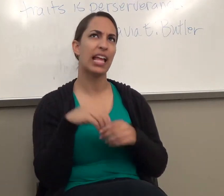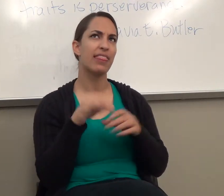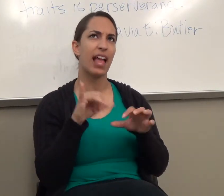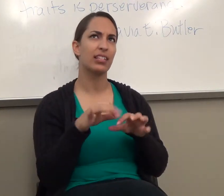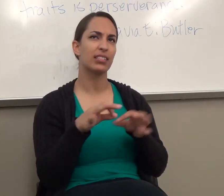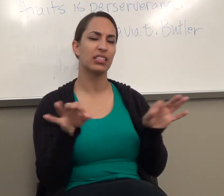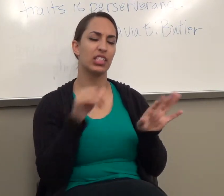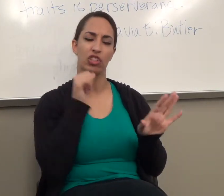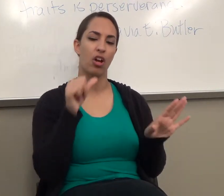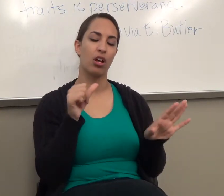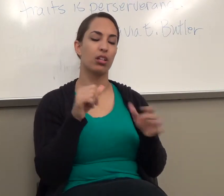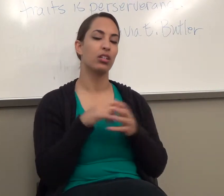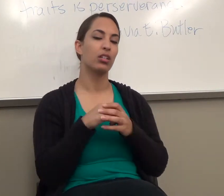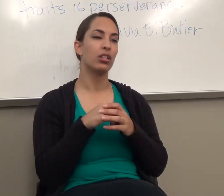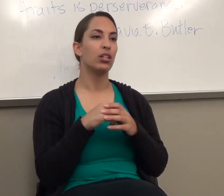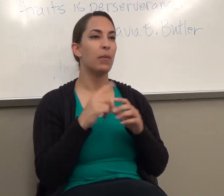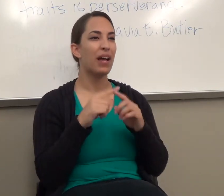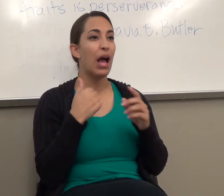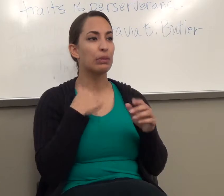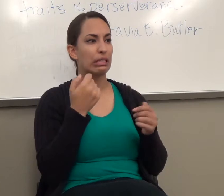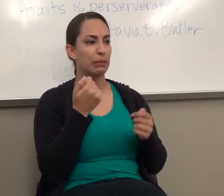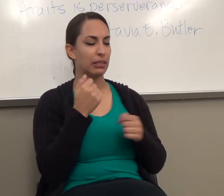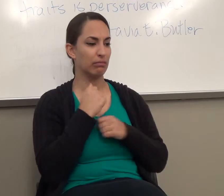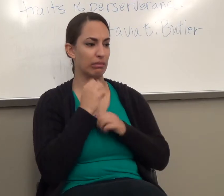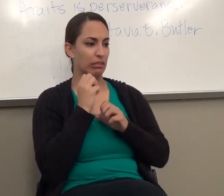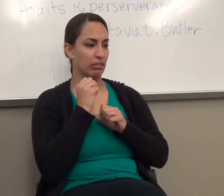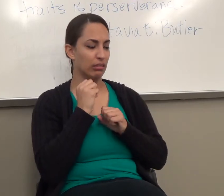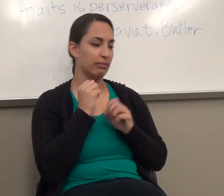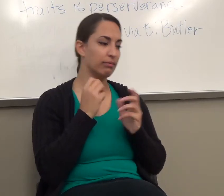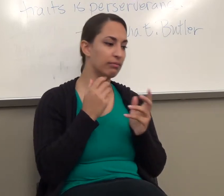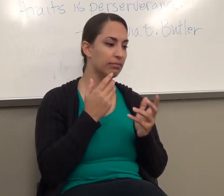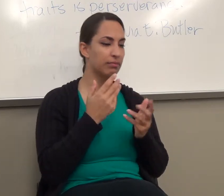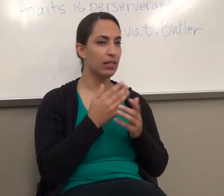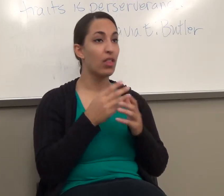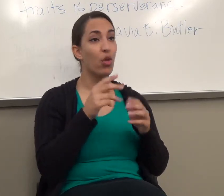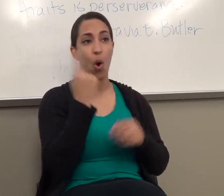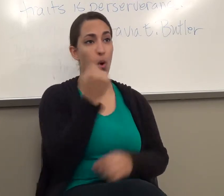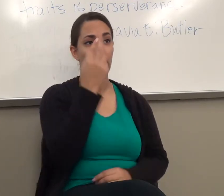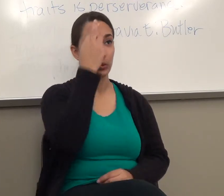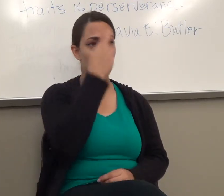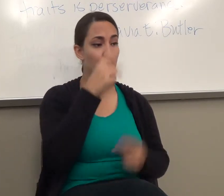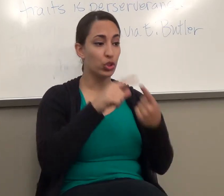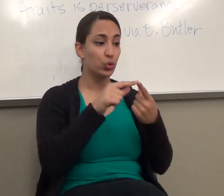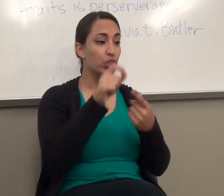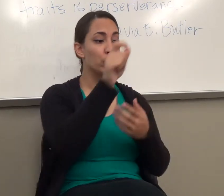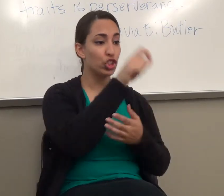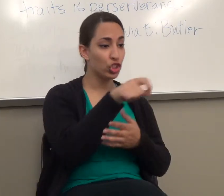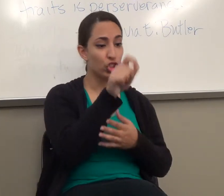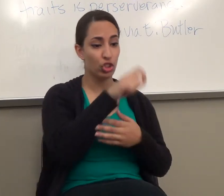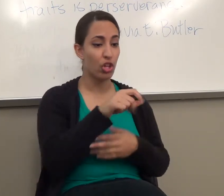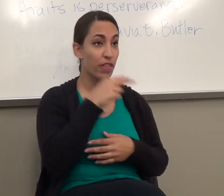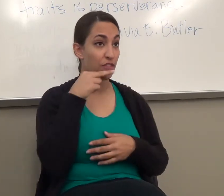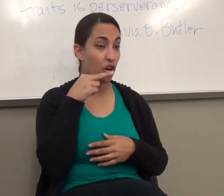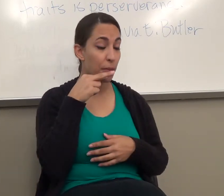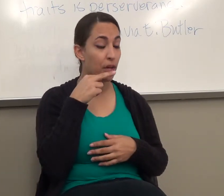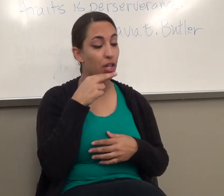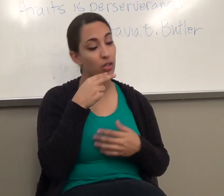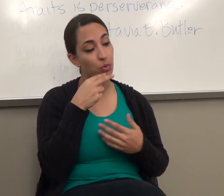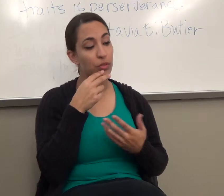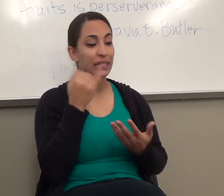okay? So the only reason to circle those verbs would be to check if they matched